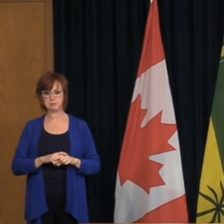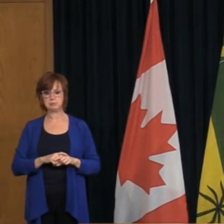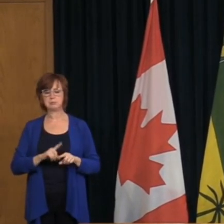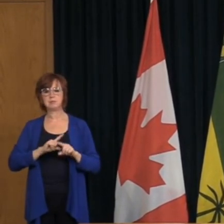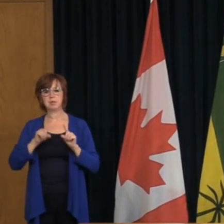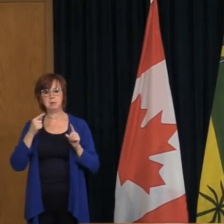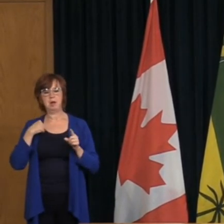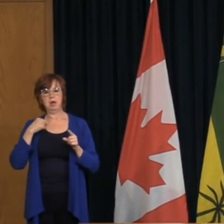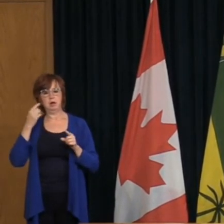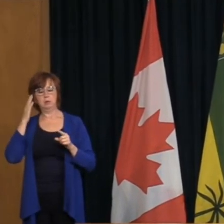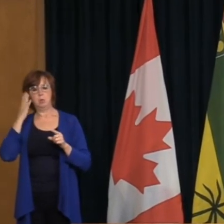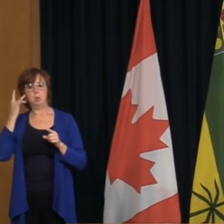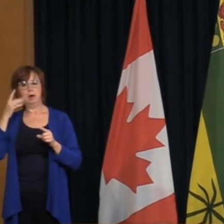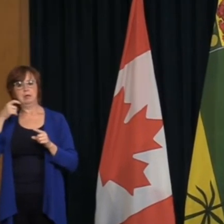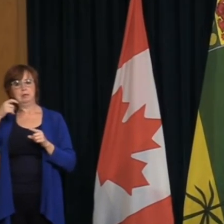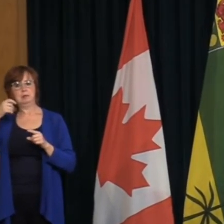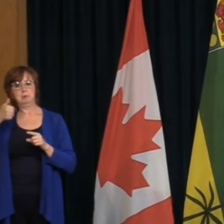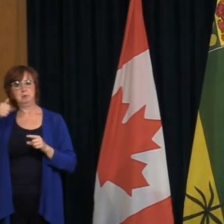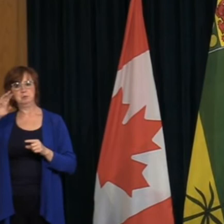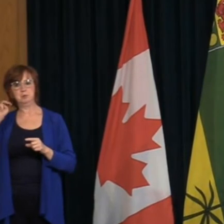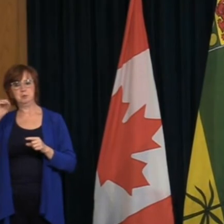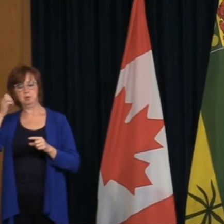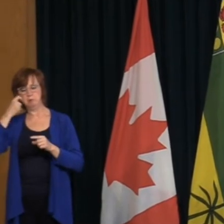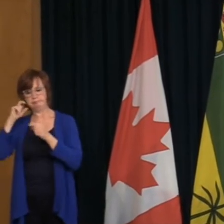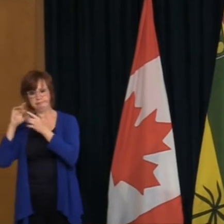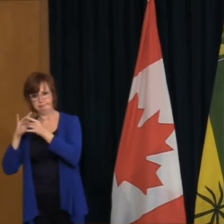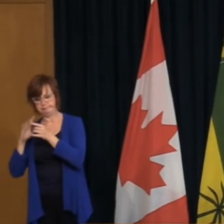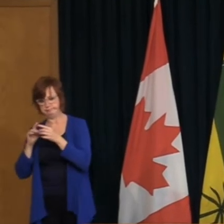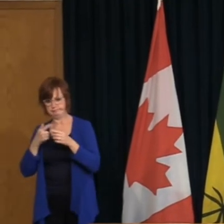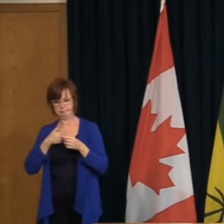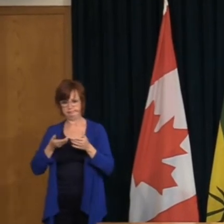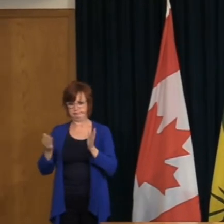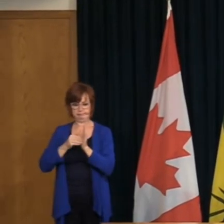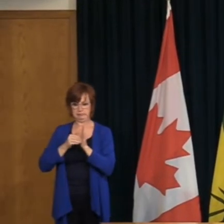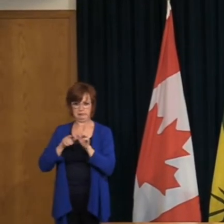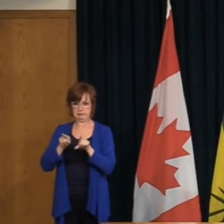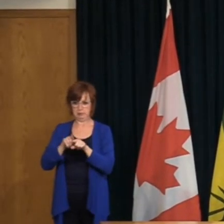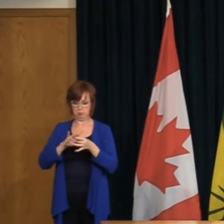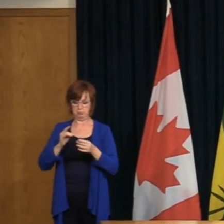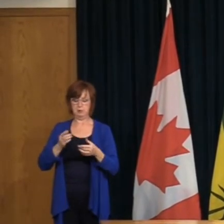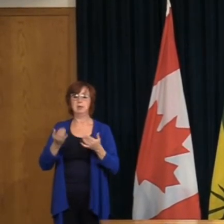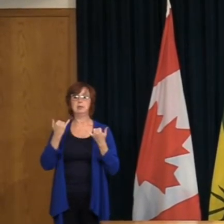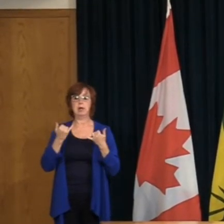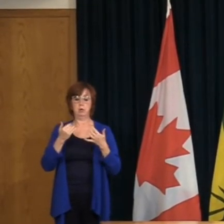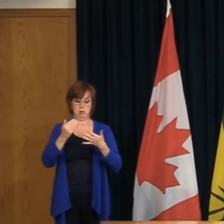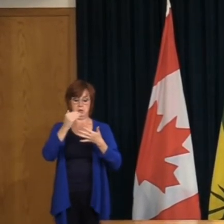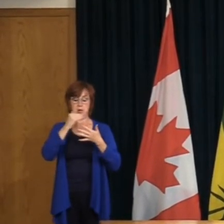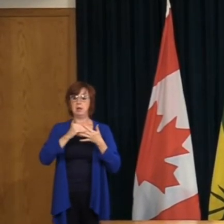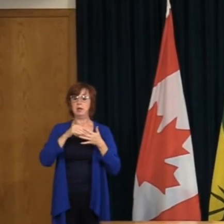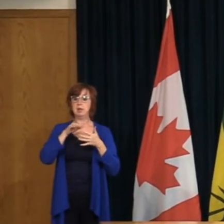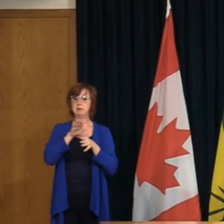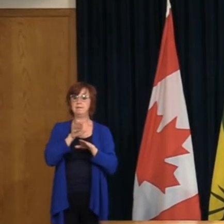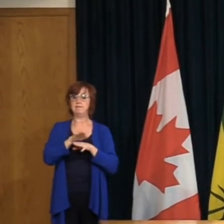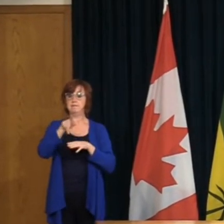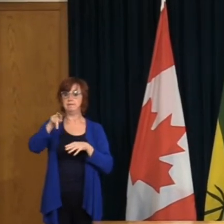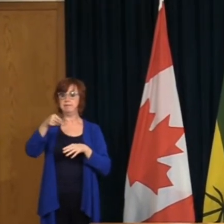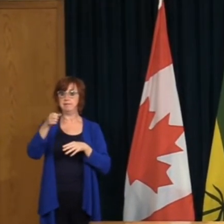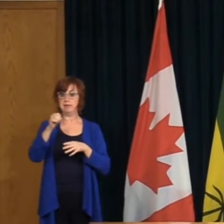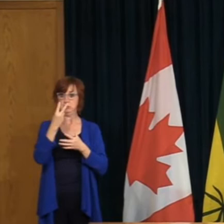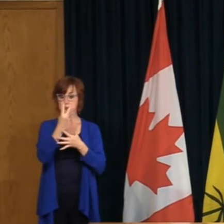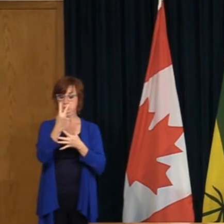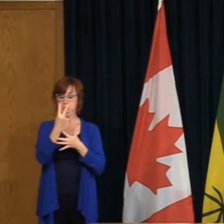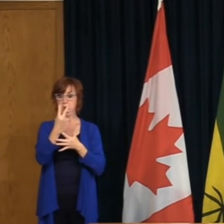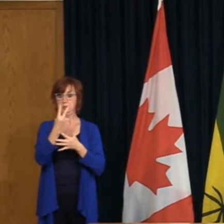to them. But I just want to emphasize that so far, Phase 2 appears to be successful, and